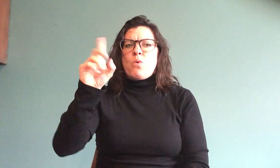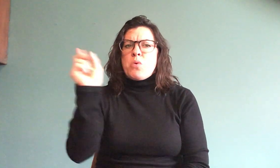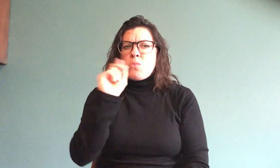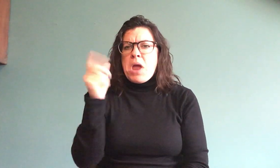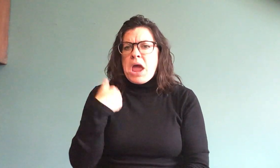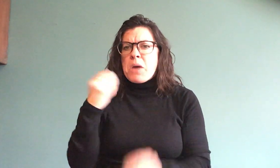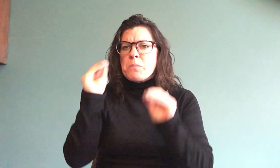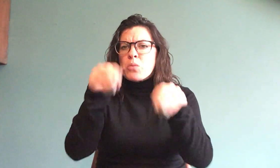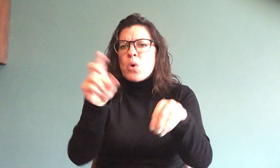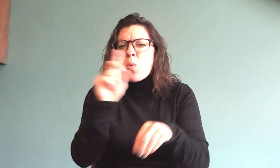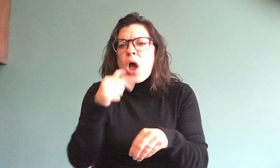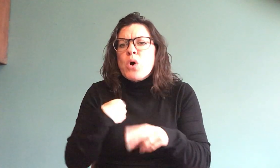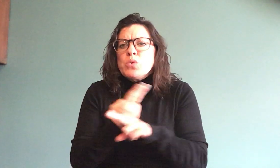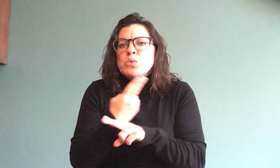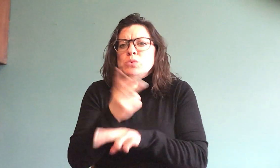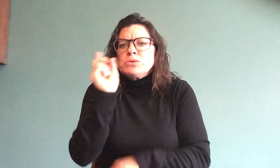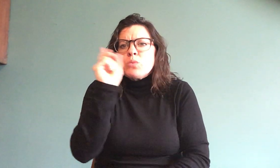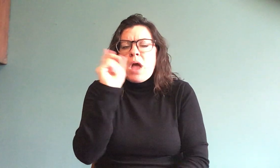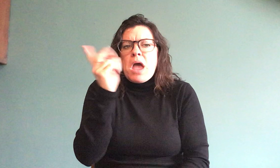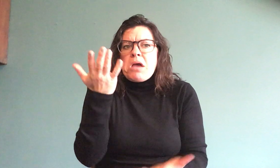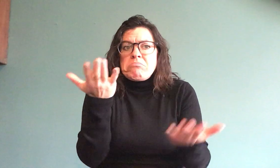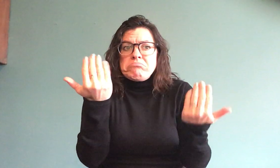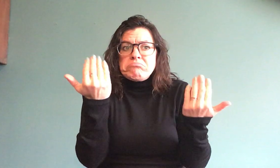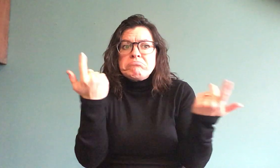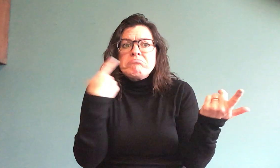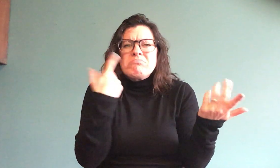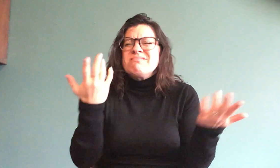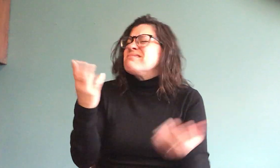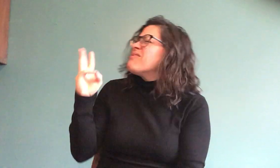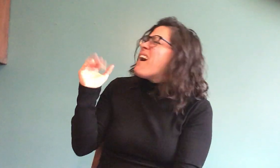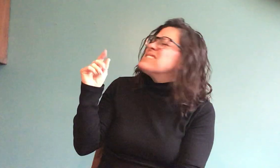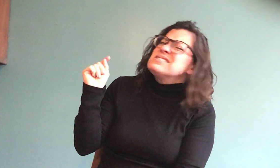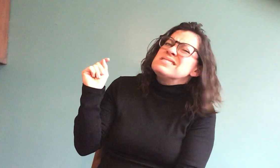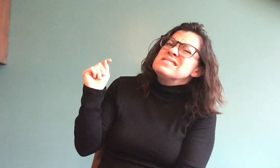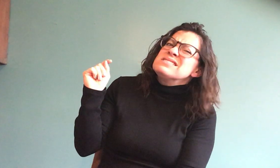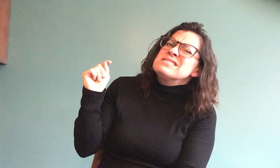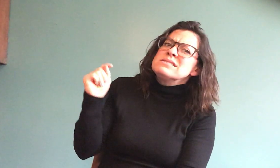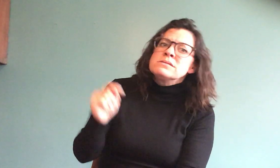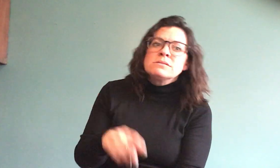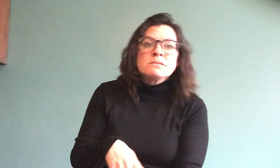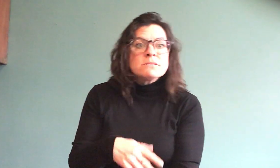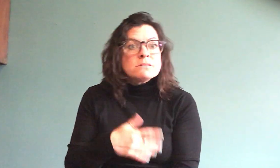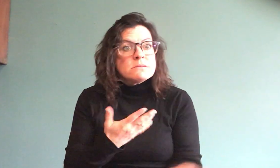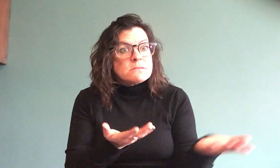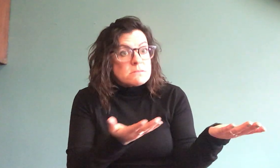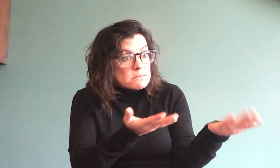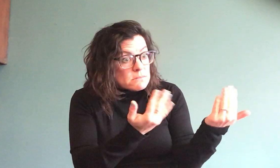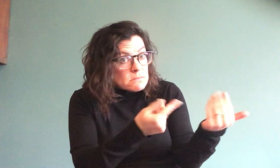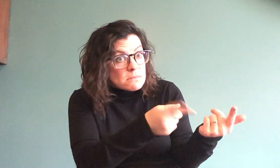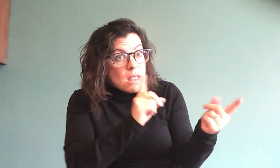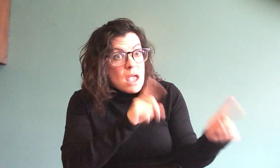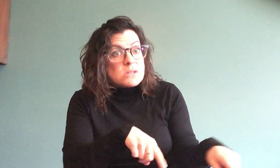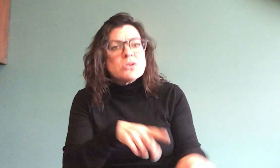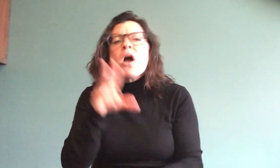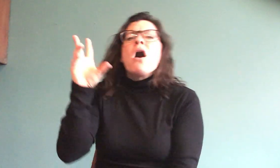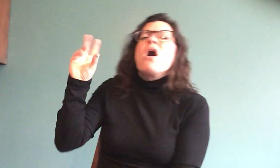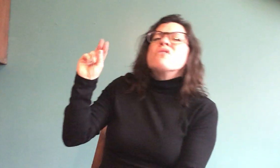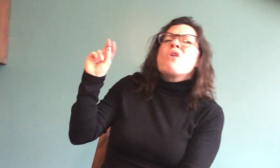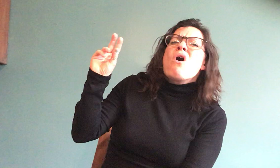What? Where would I want to? Go ahead. No. Can you repeat it, please? Where would I want to